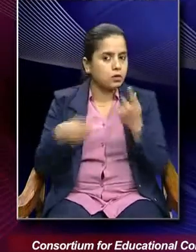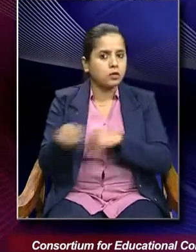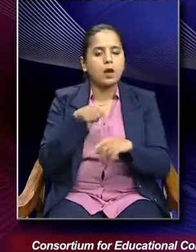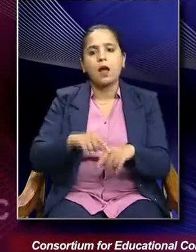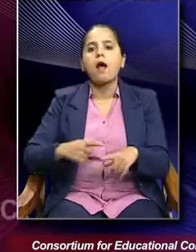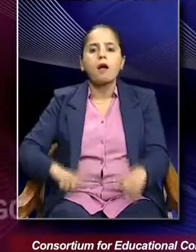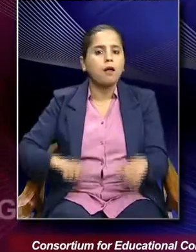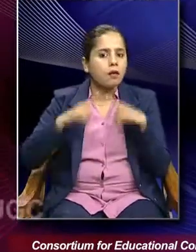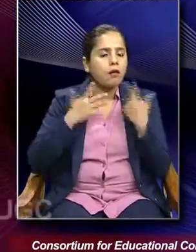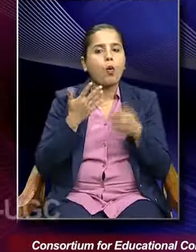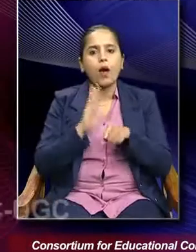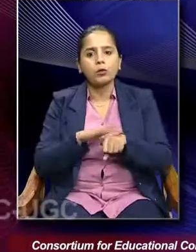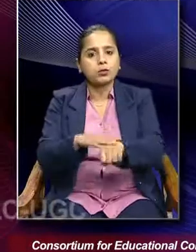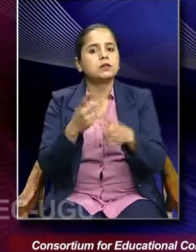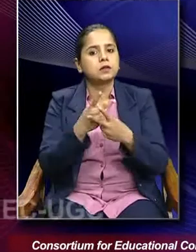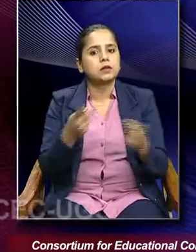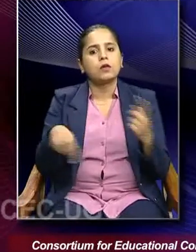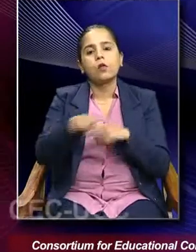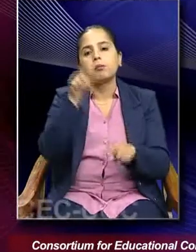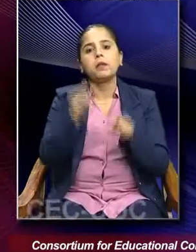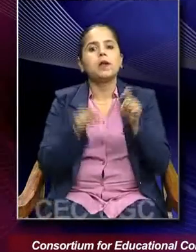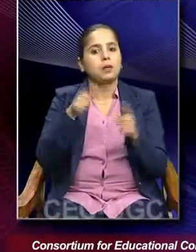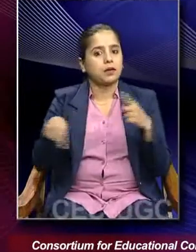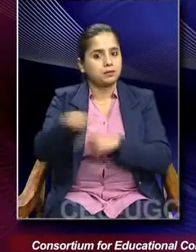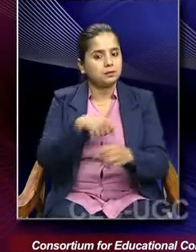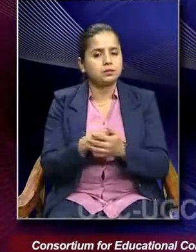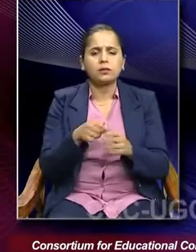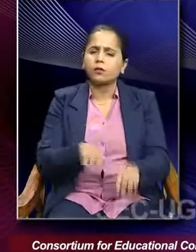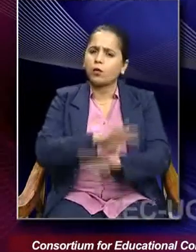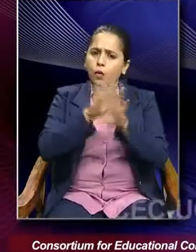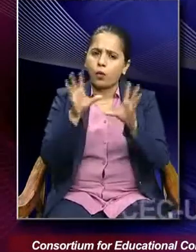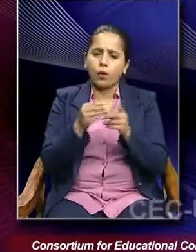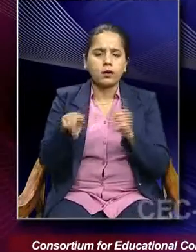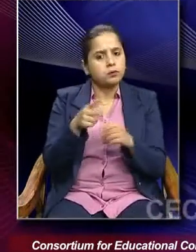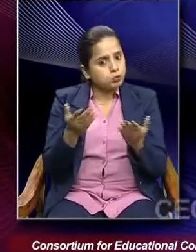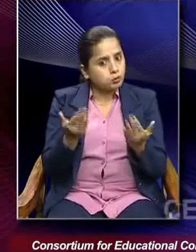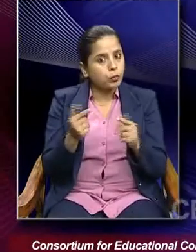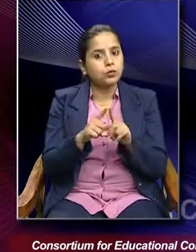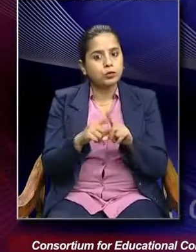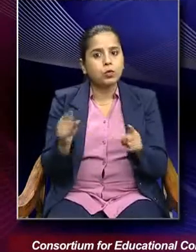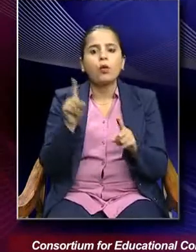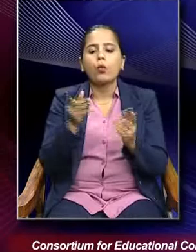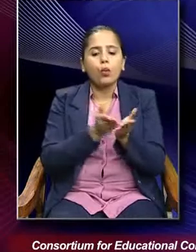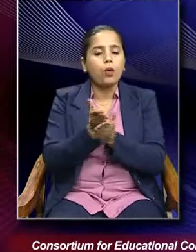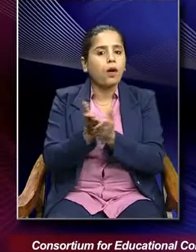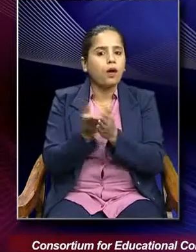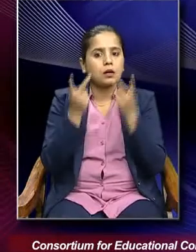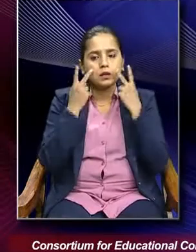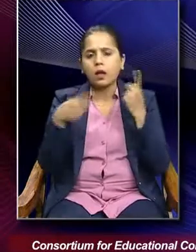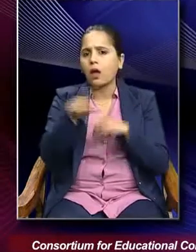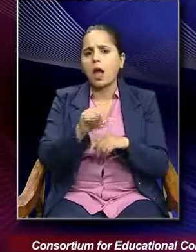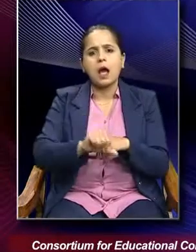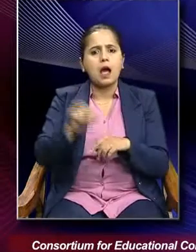lives and experiences of people, and all this can be done in a way which no